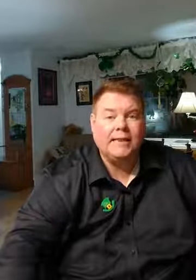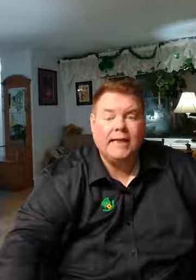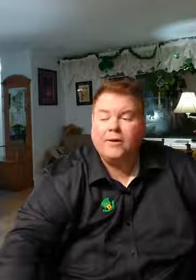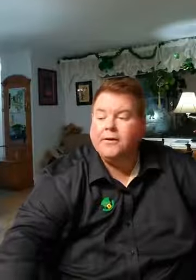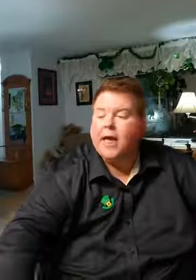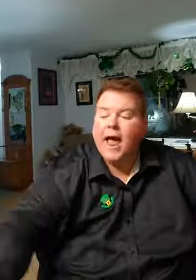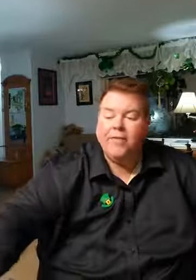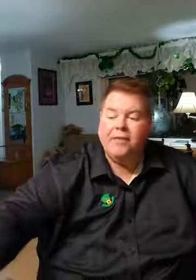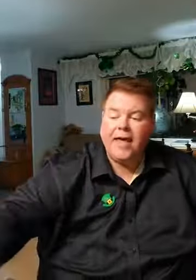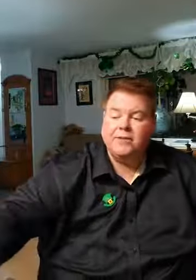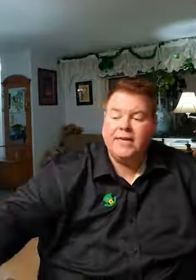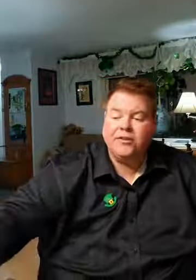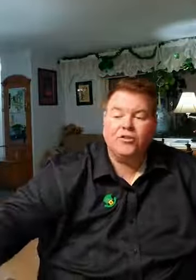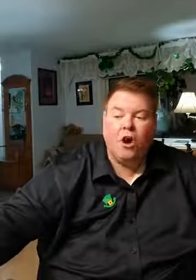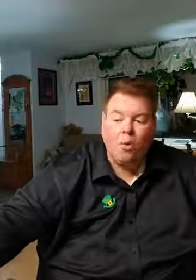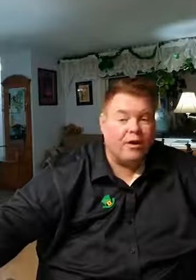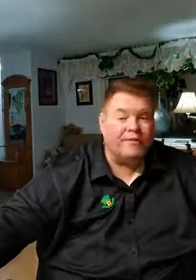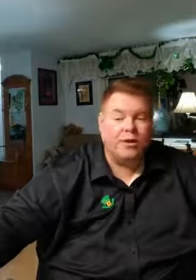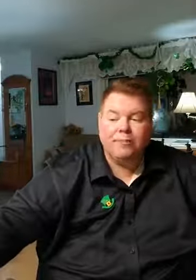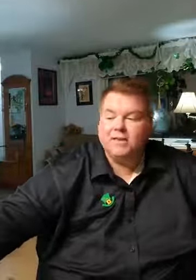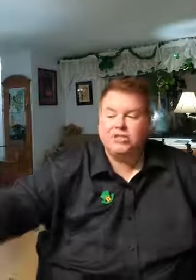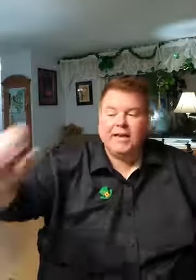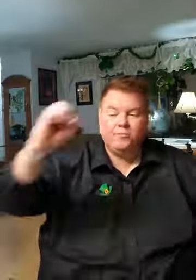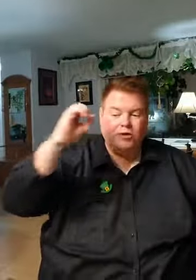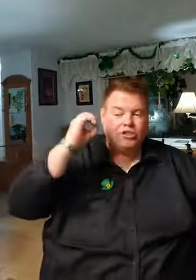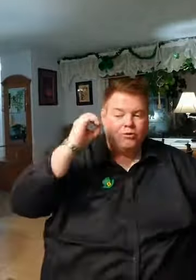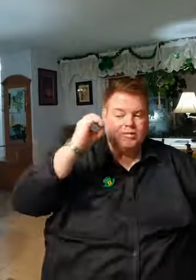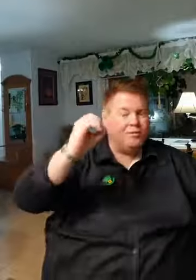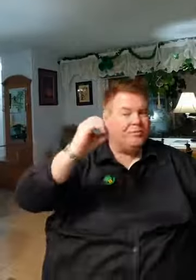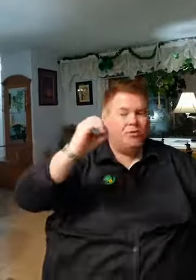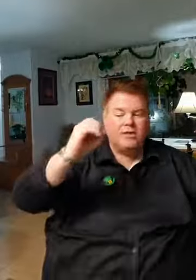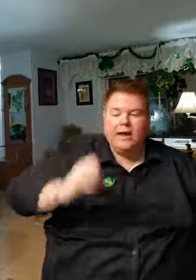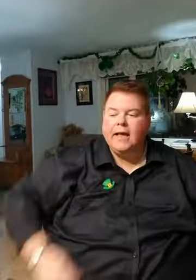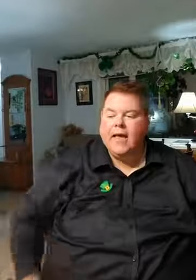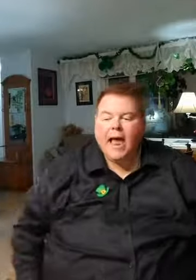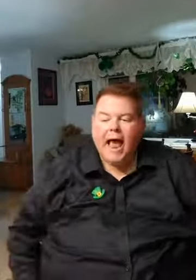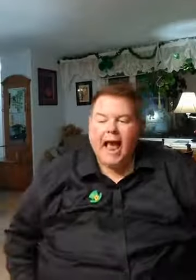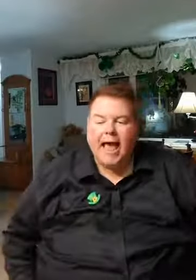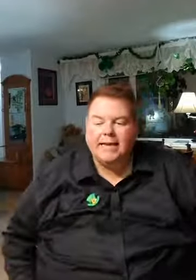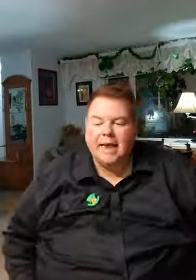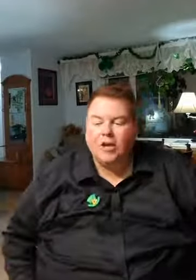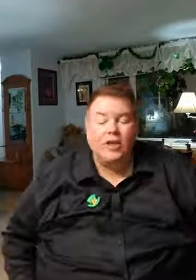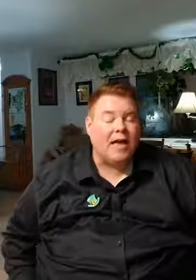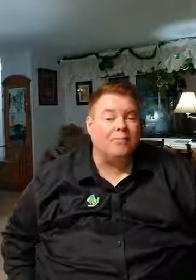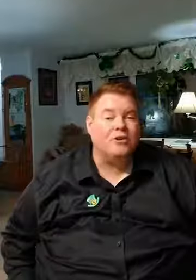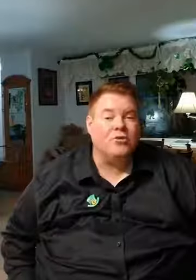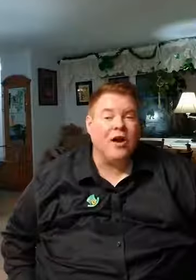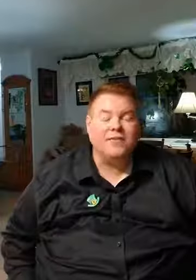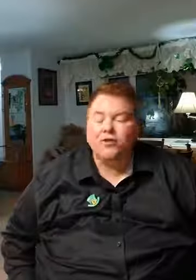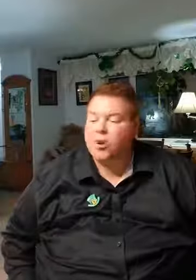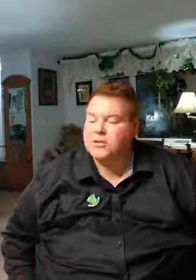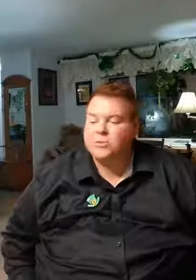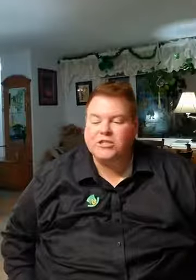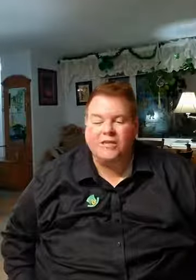there, and then that'll take you to the coda that's on page 10, which you'll see with the bullseye. And then it's up to you guys if you want to sing the